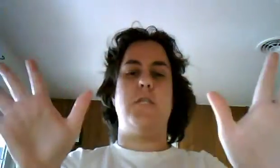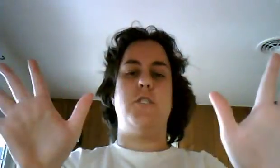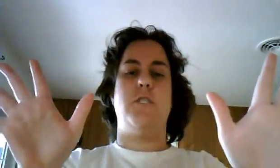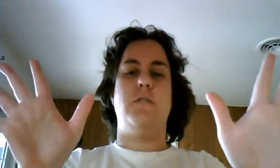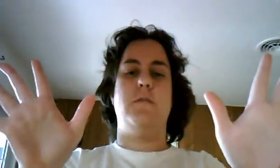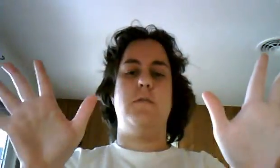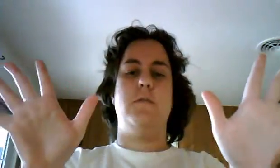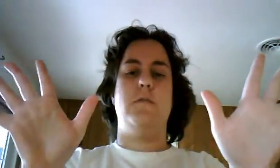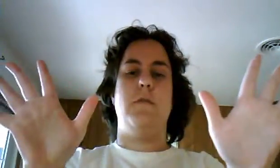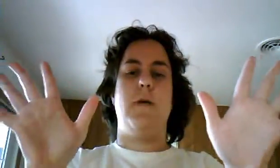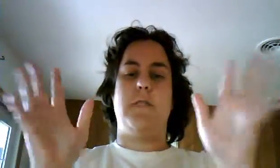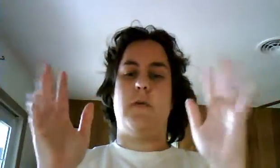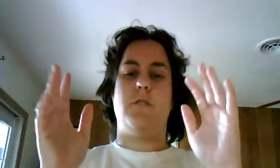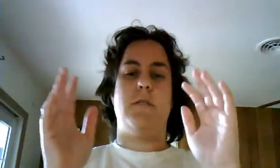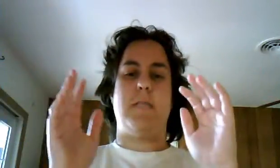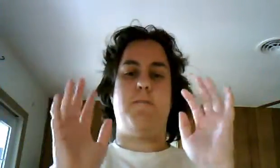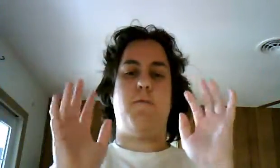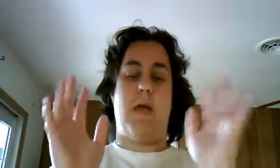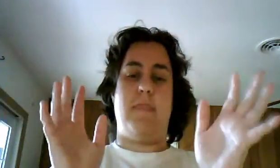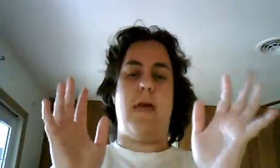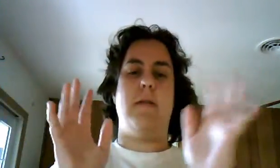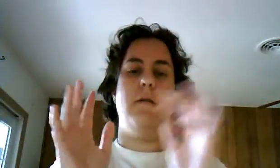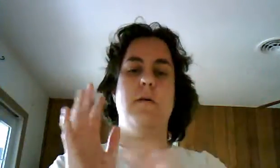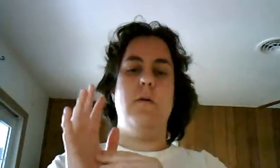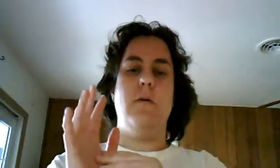Finished. It's also the sign for and then.